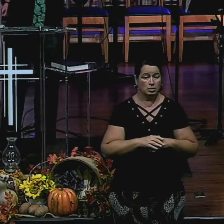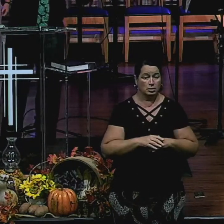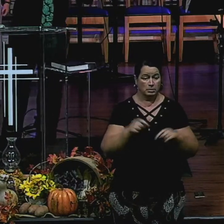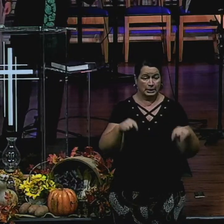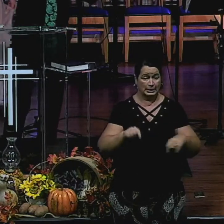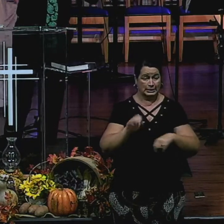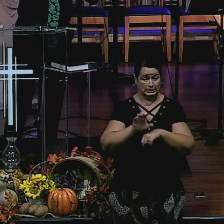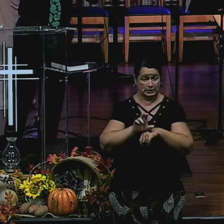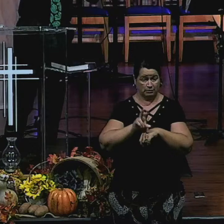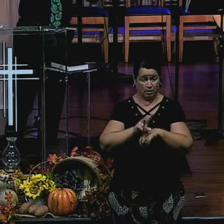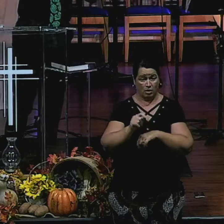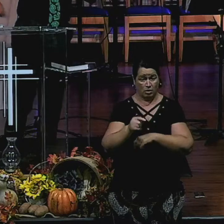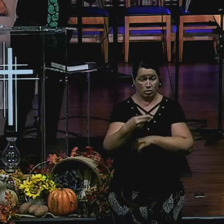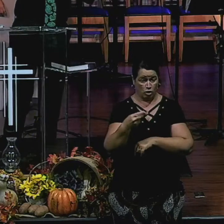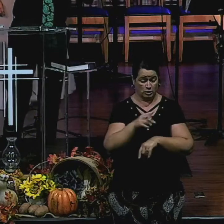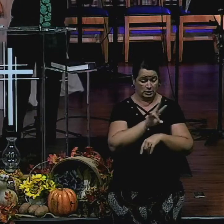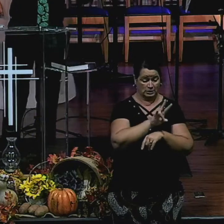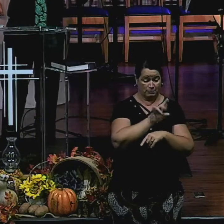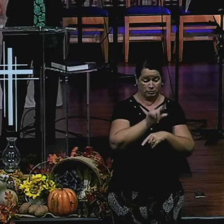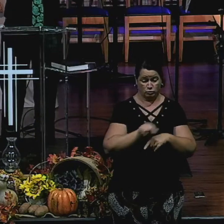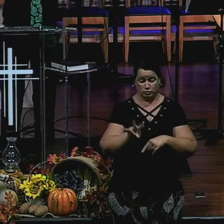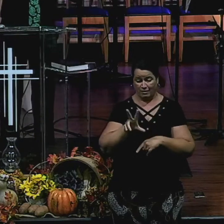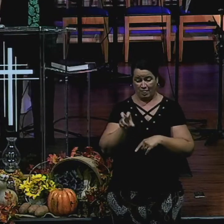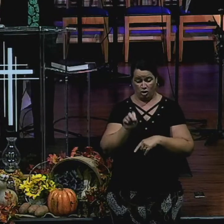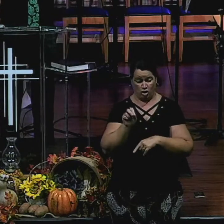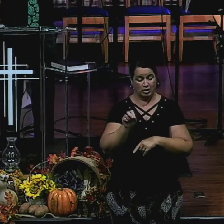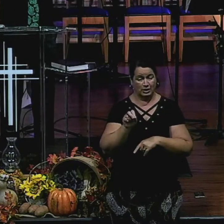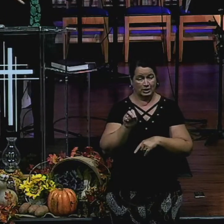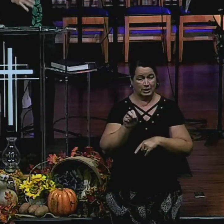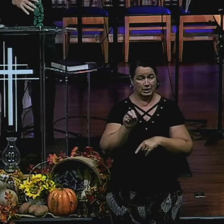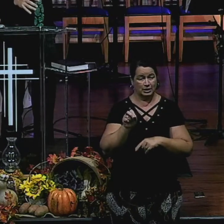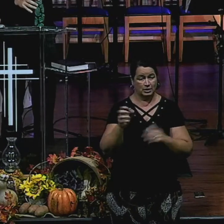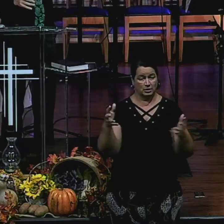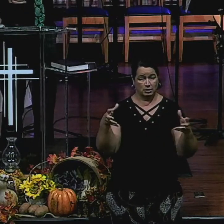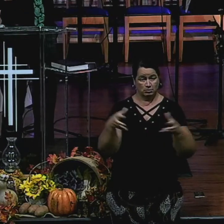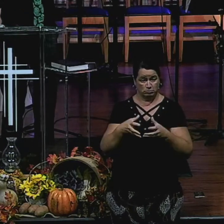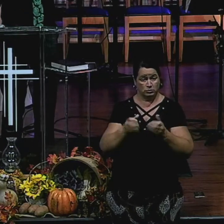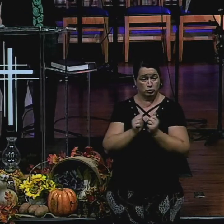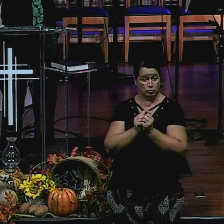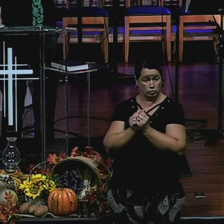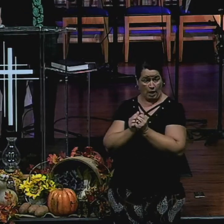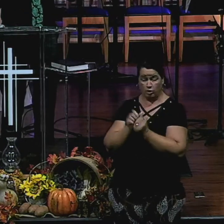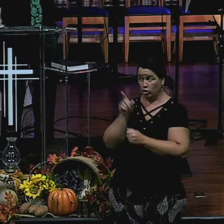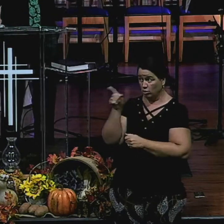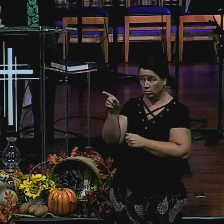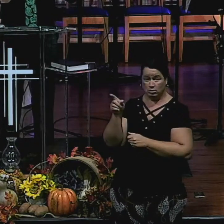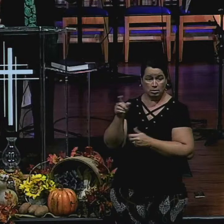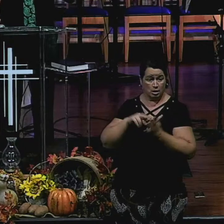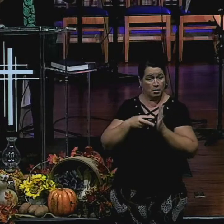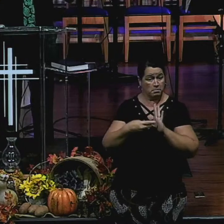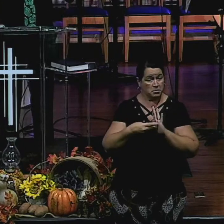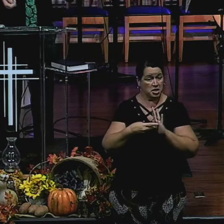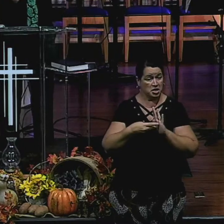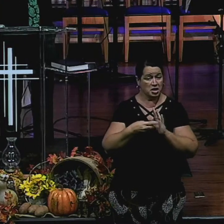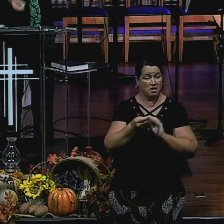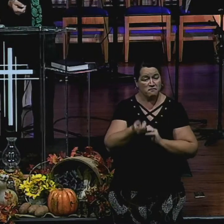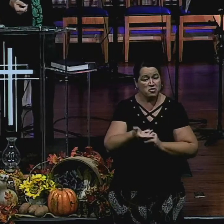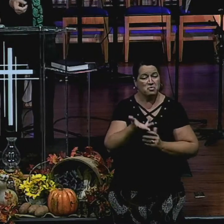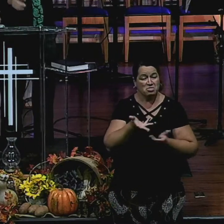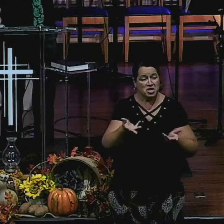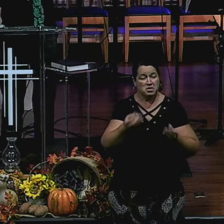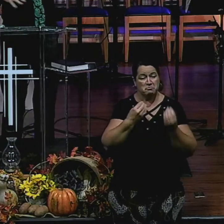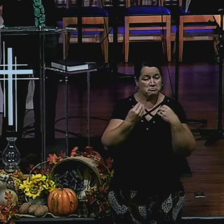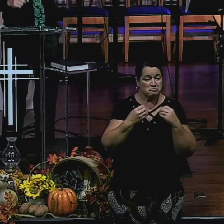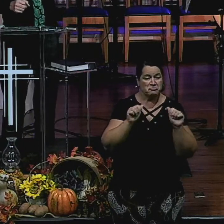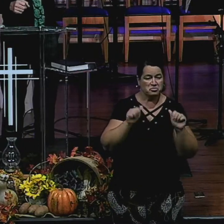here at Centerview on Thursday from 7 to 7:30 is we're having a banquet. A banquet meaning we're going to have a couple little things for you to eat with